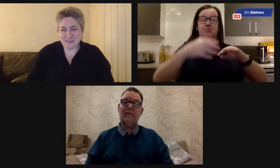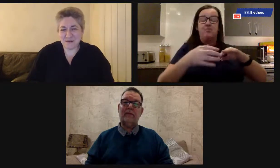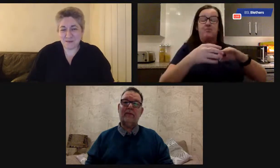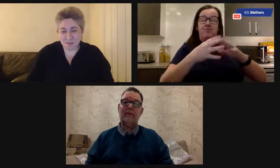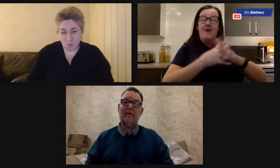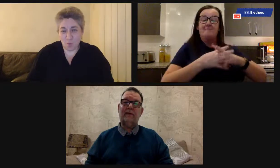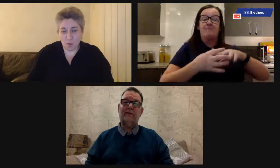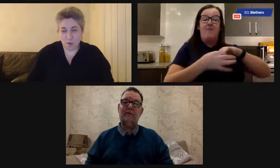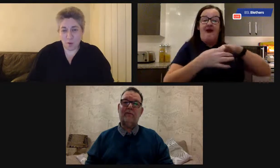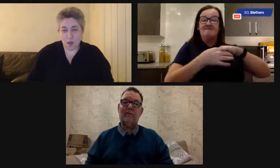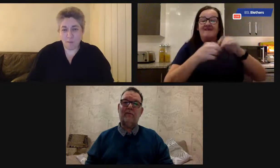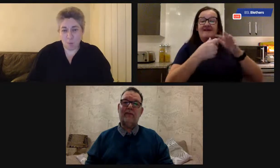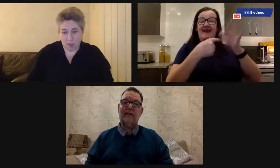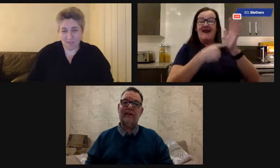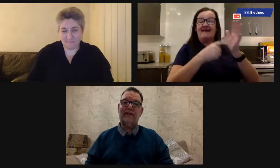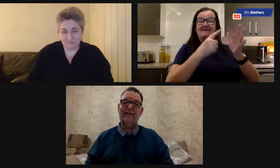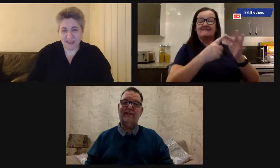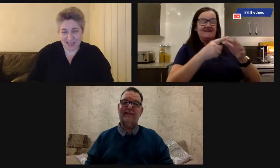royalty.